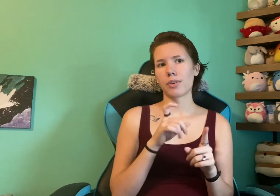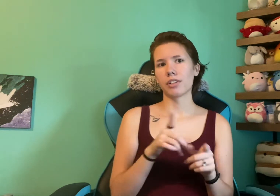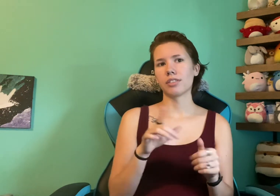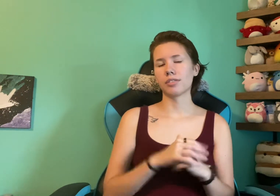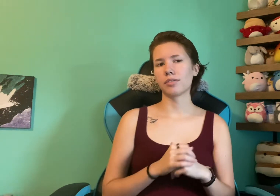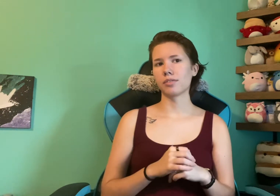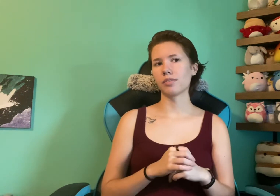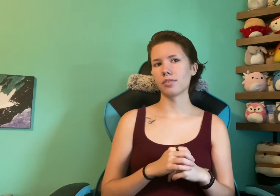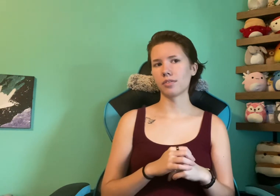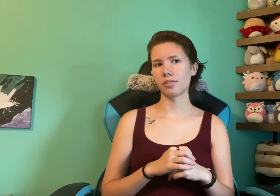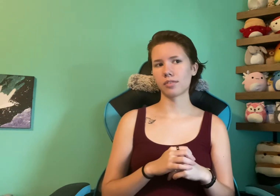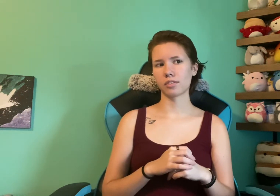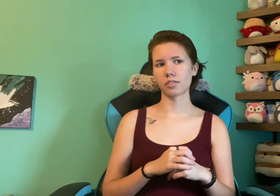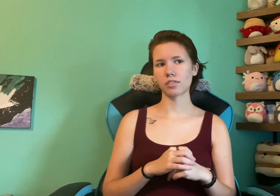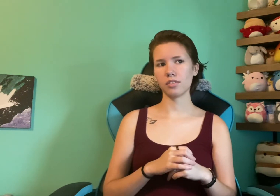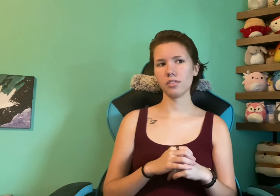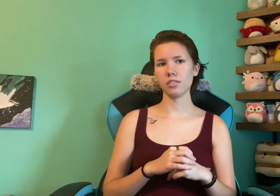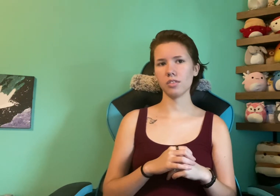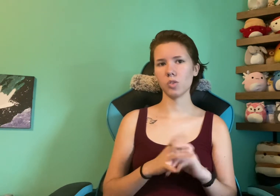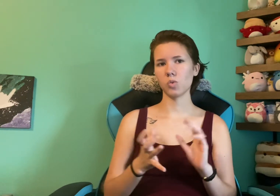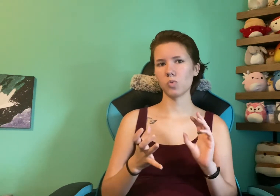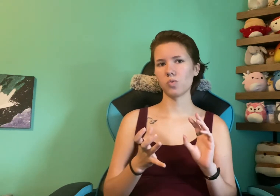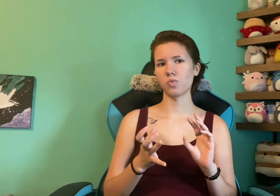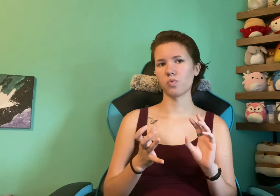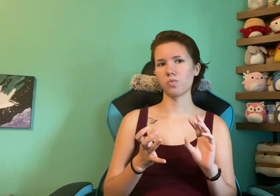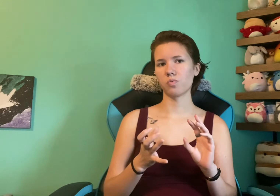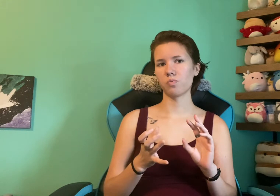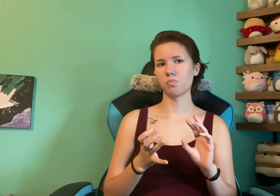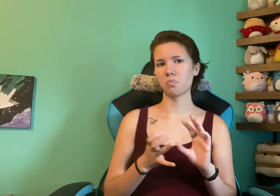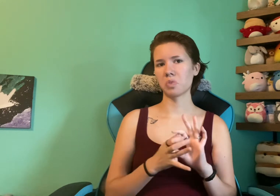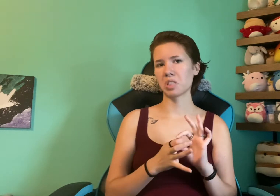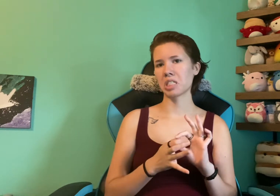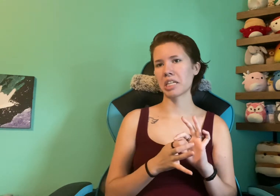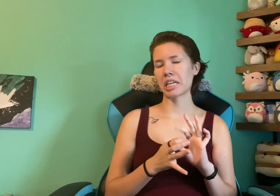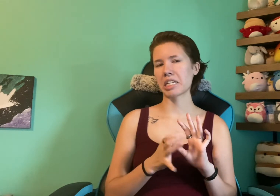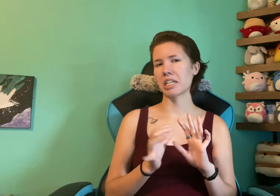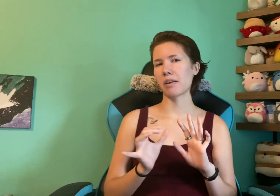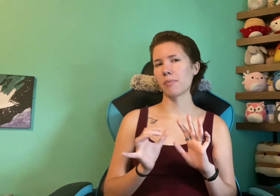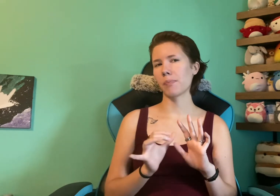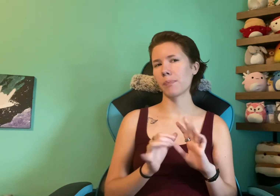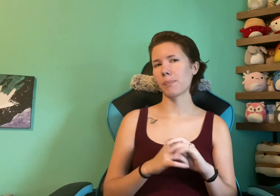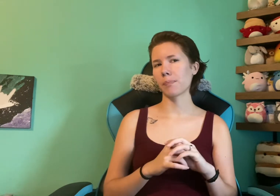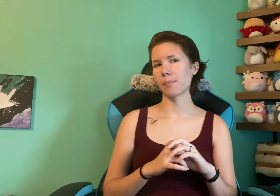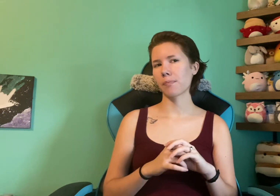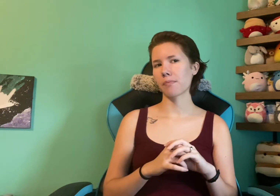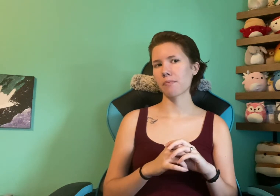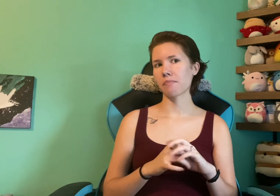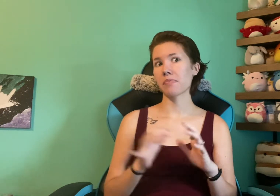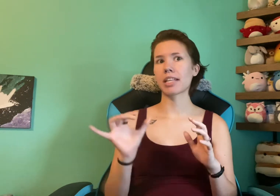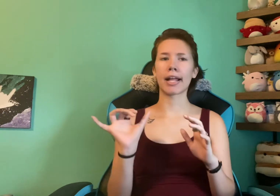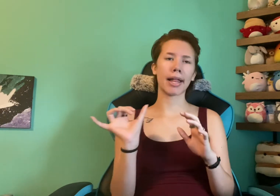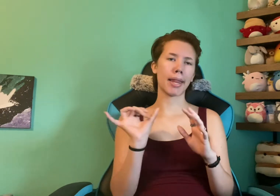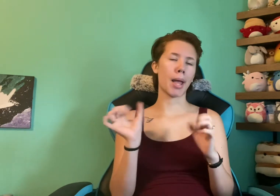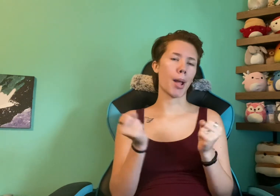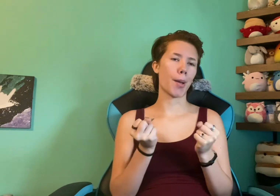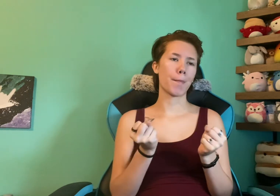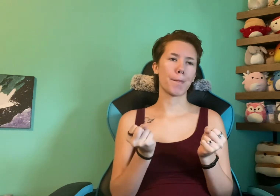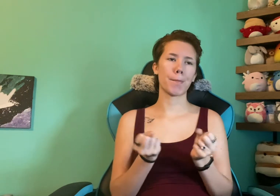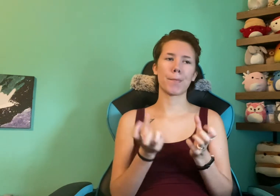among ideas and information in the lecture. And again, like many things in this test, the relationships